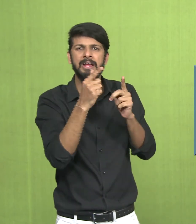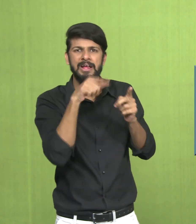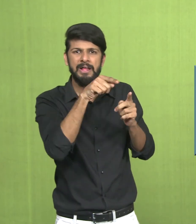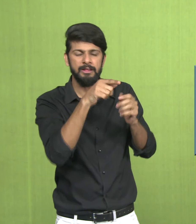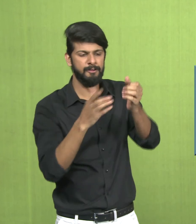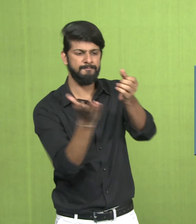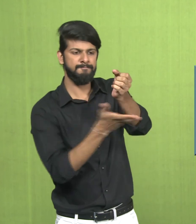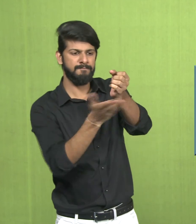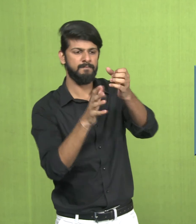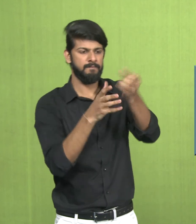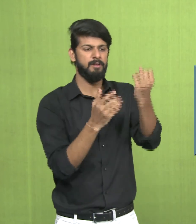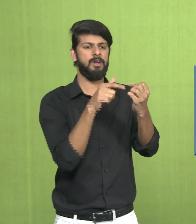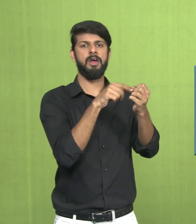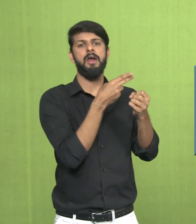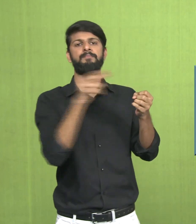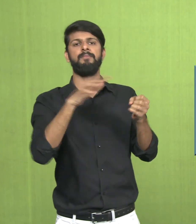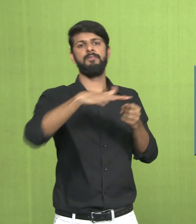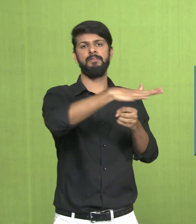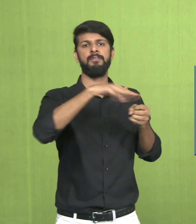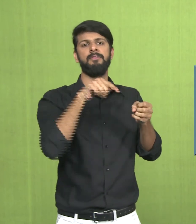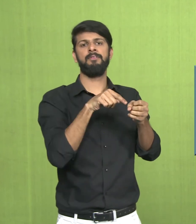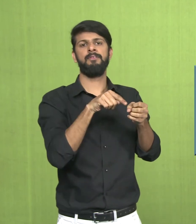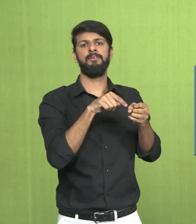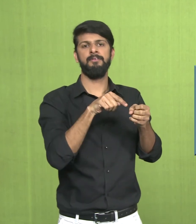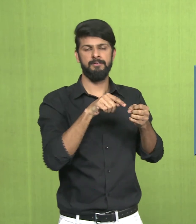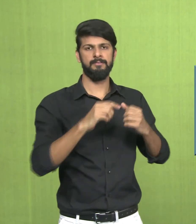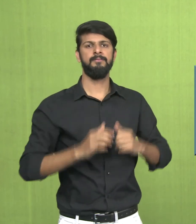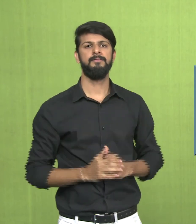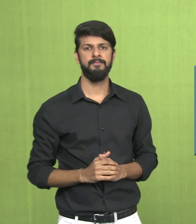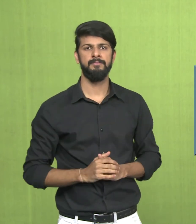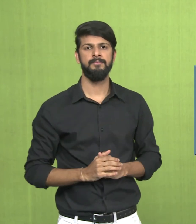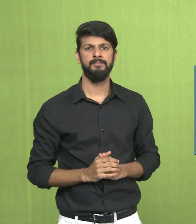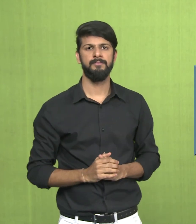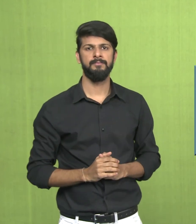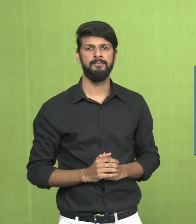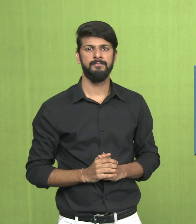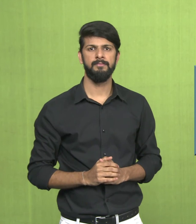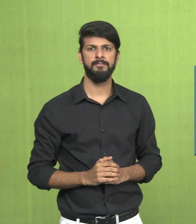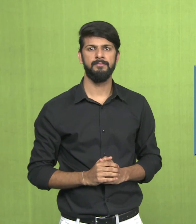the seeds, when we take the result, that is what yield is.